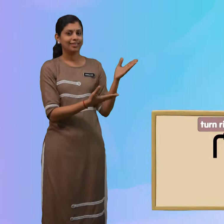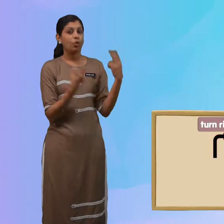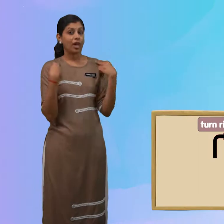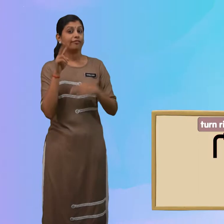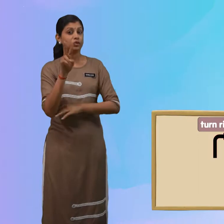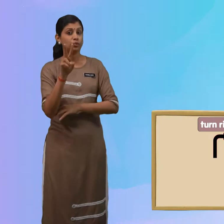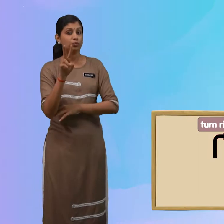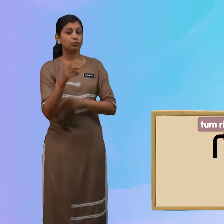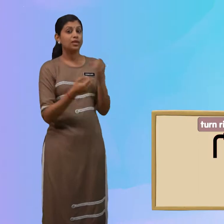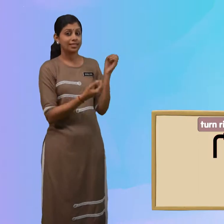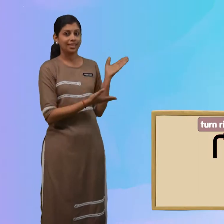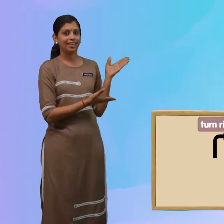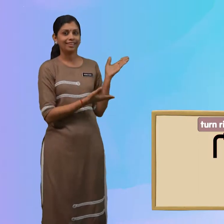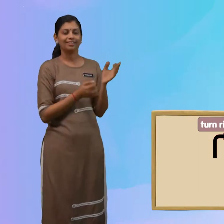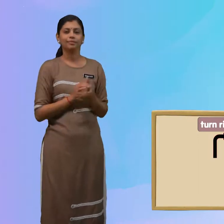we have 2. See here.